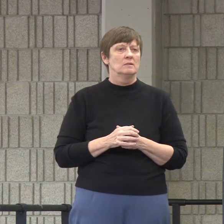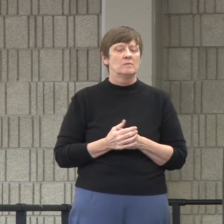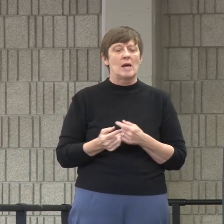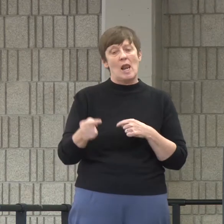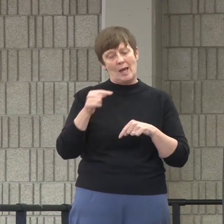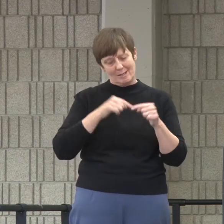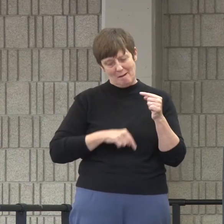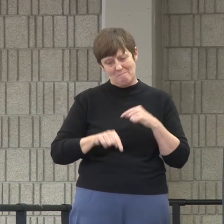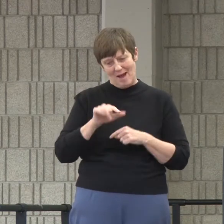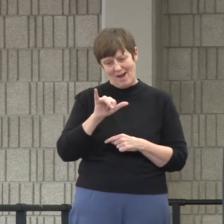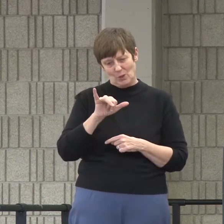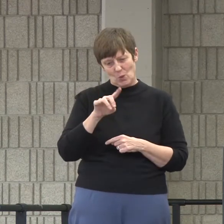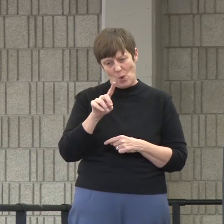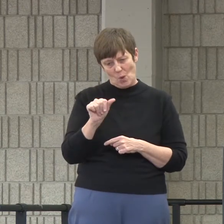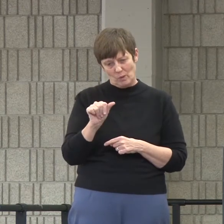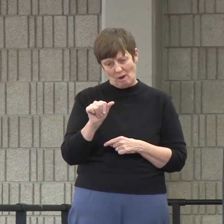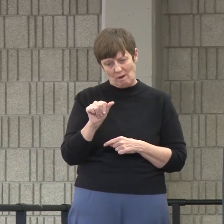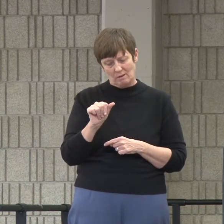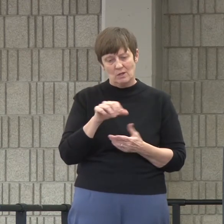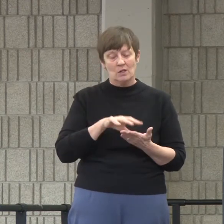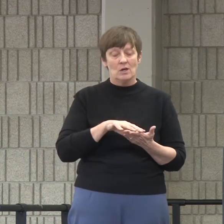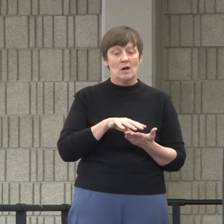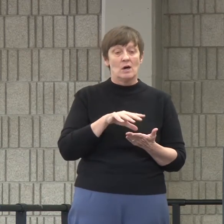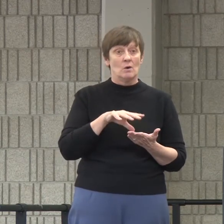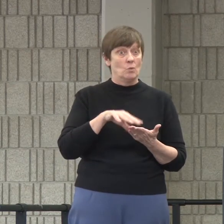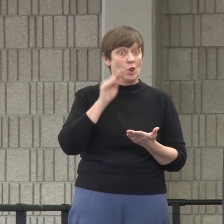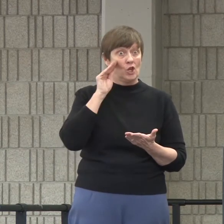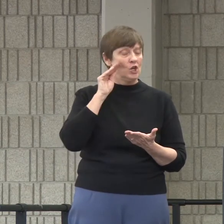Yoda, unlearn what we have learned.